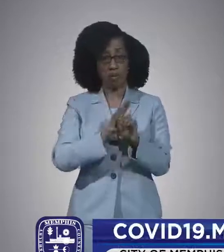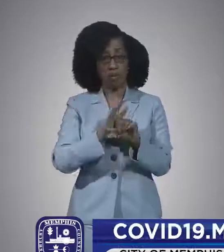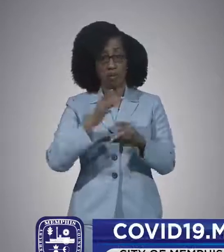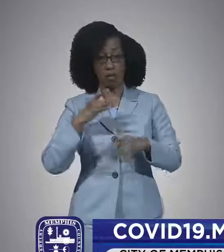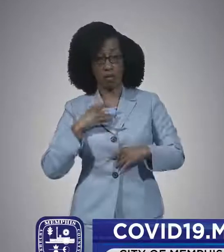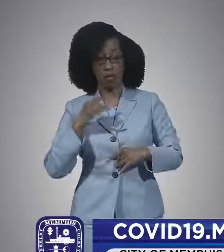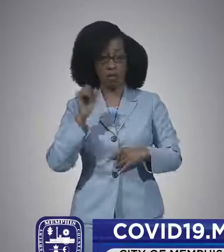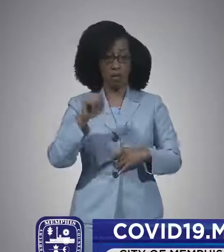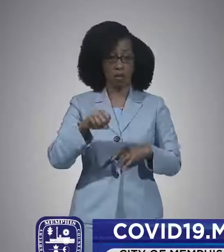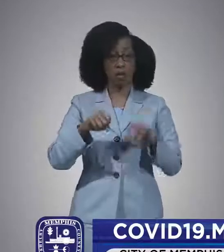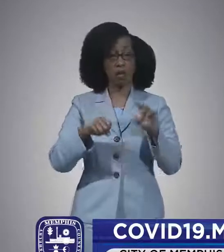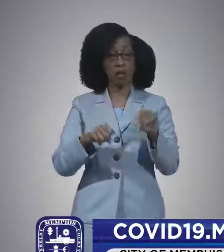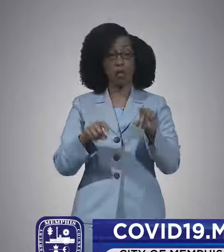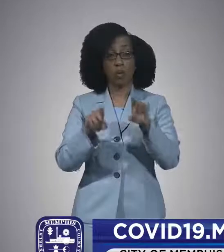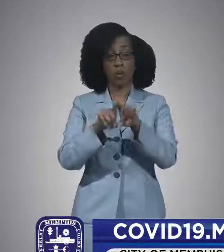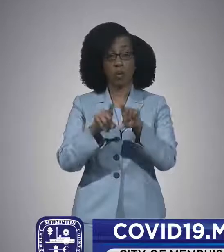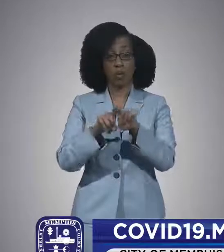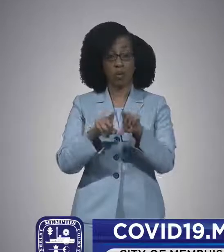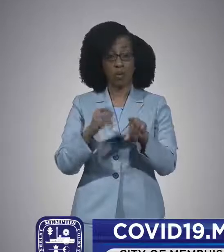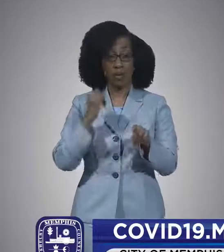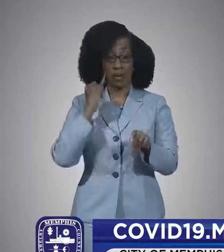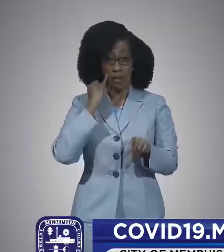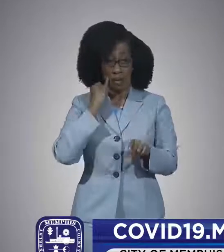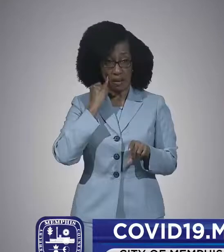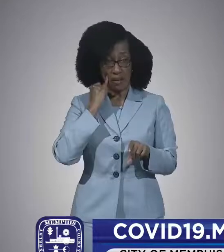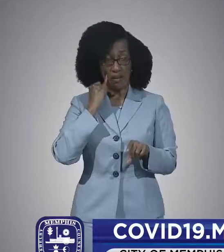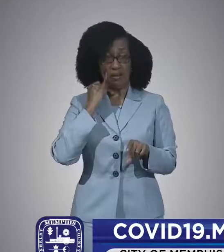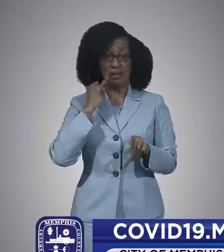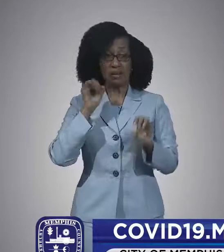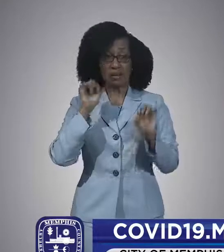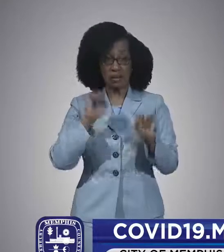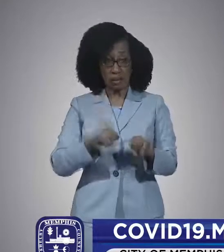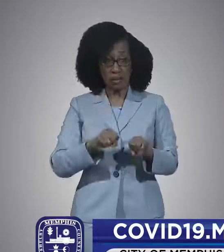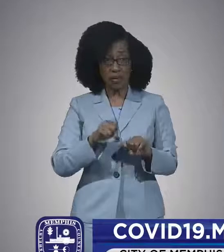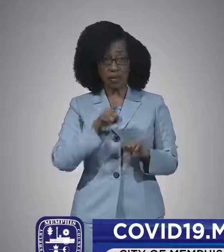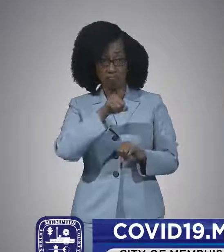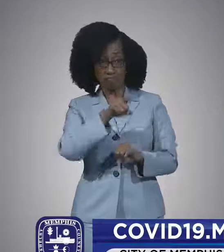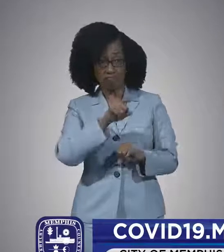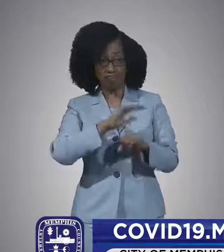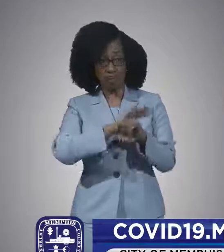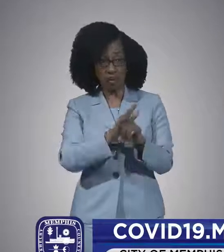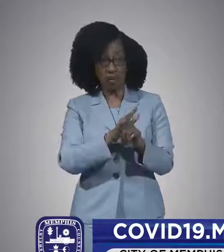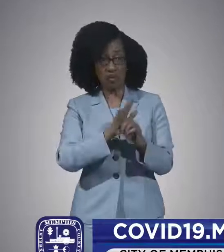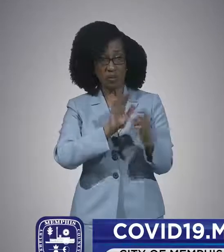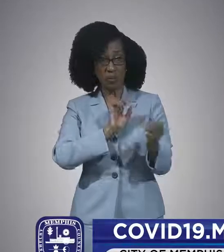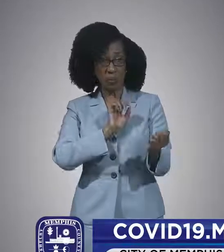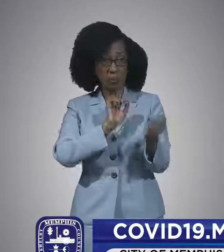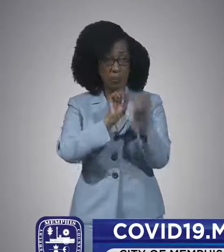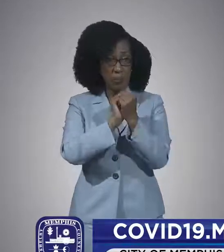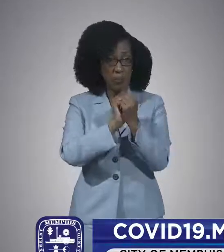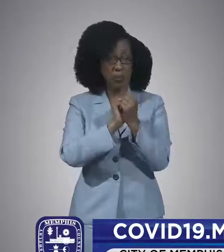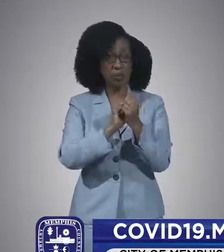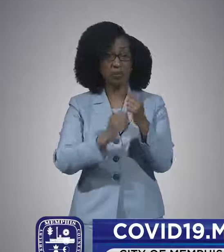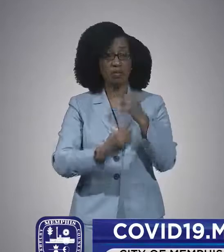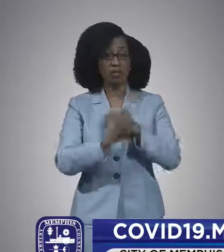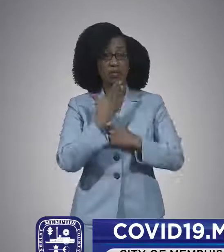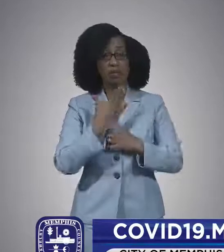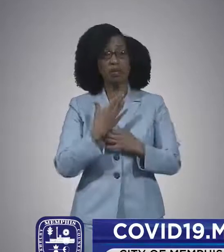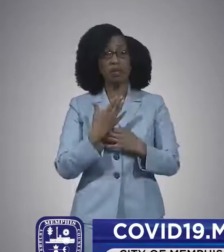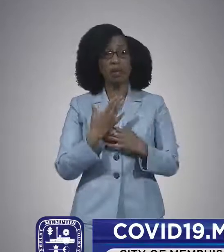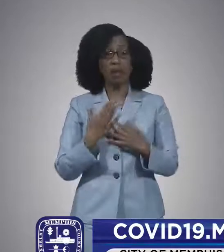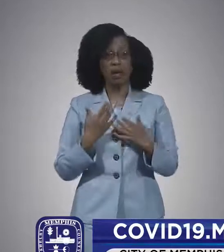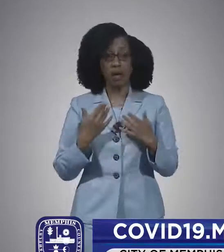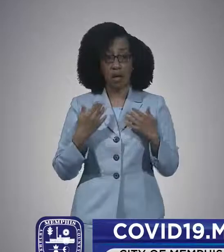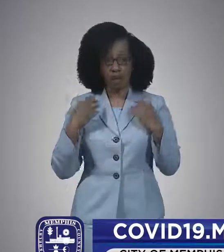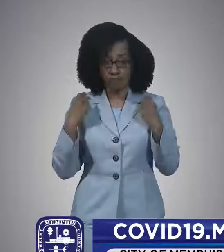intervention treatment if you do know that you're exposed and or become symptomatic early. I've heard way too many stories about people trying to ignore